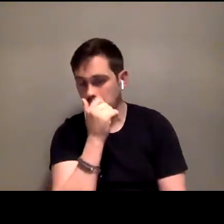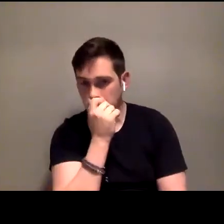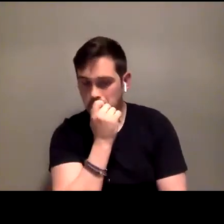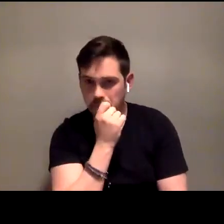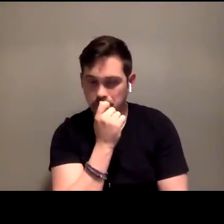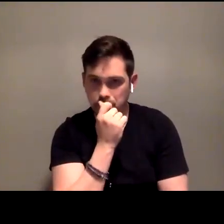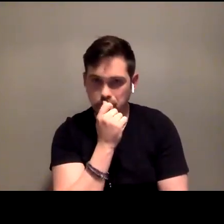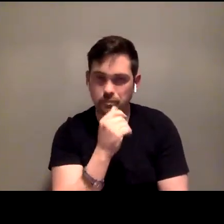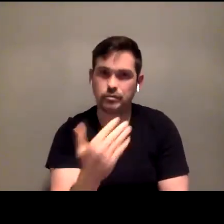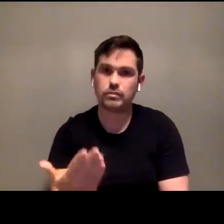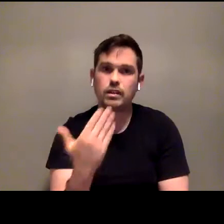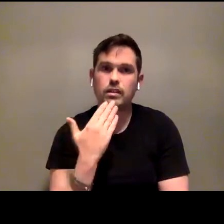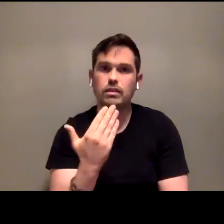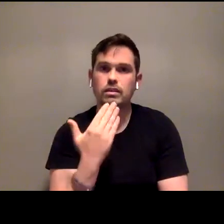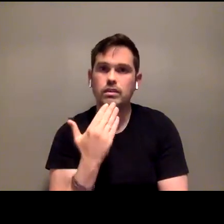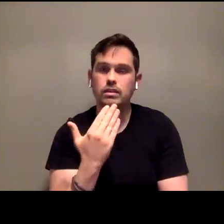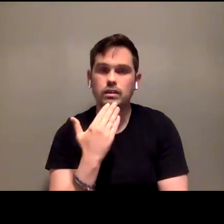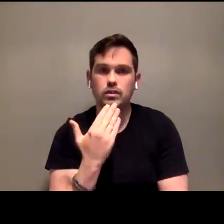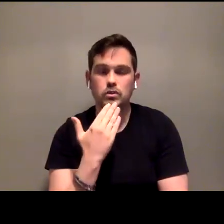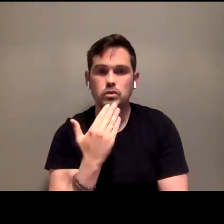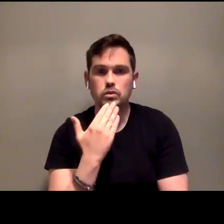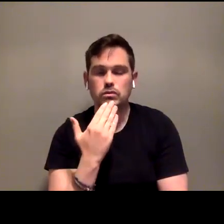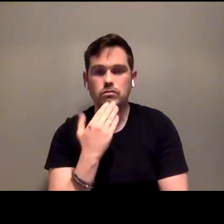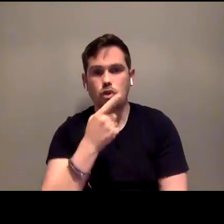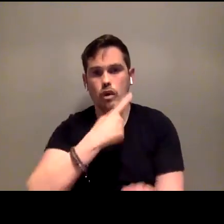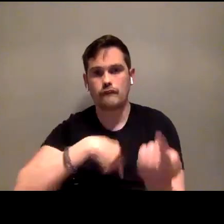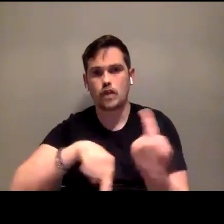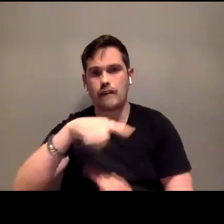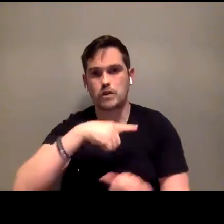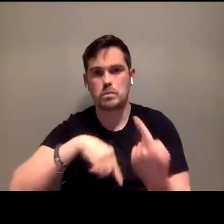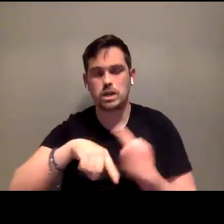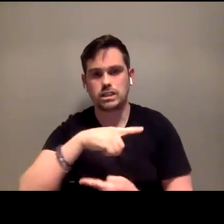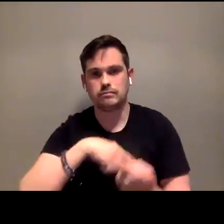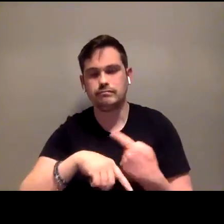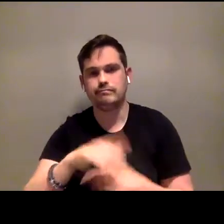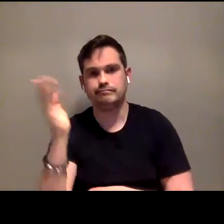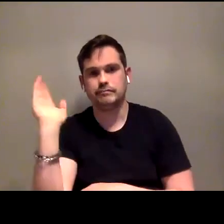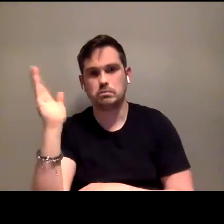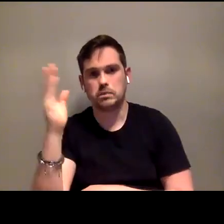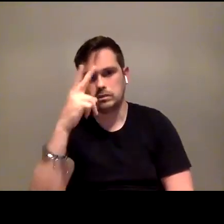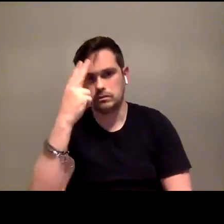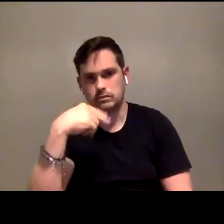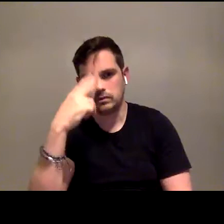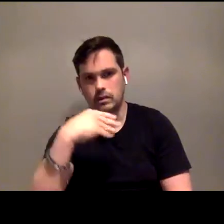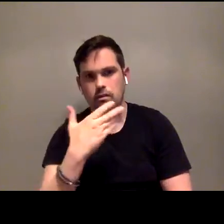Thank you so much to all of our speakers tonight.